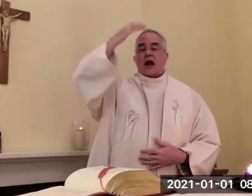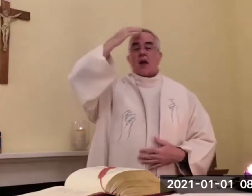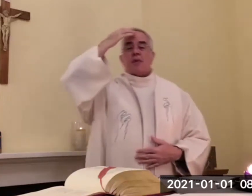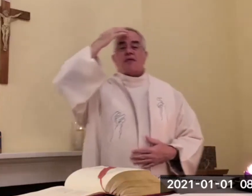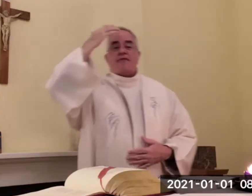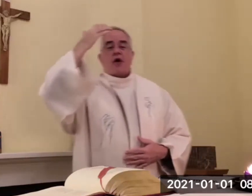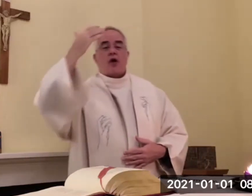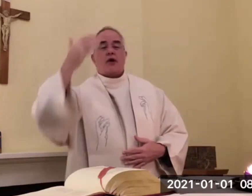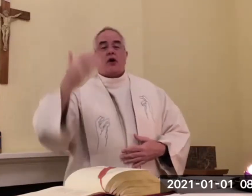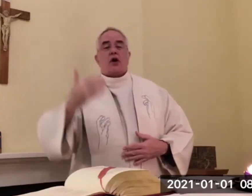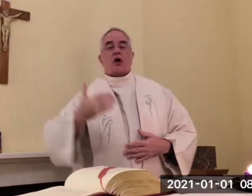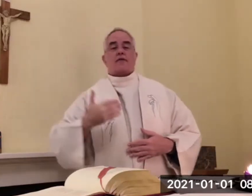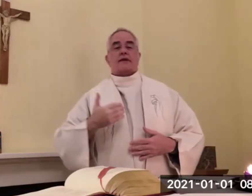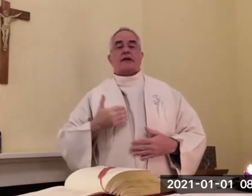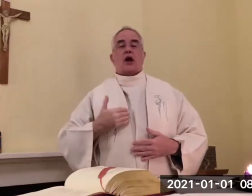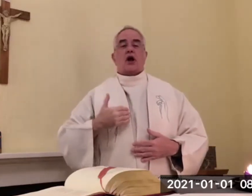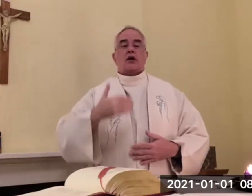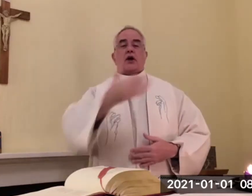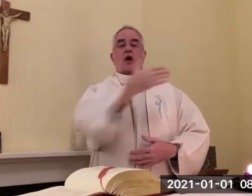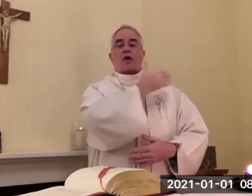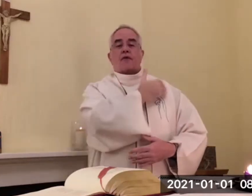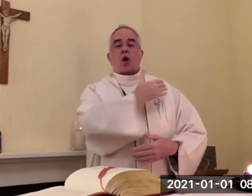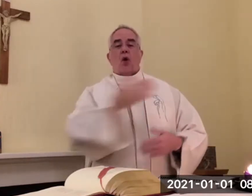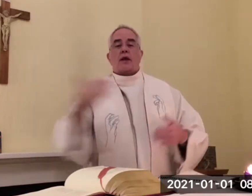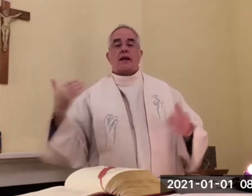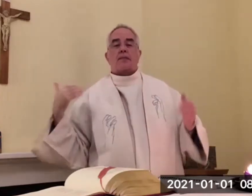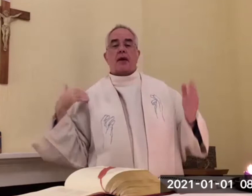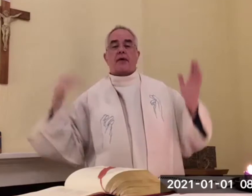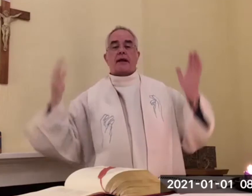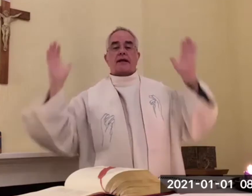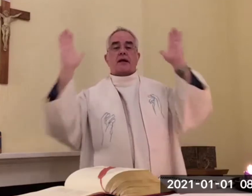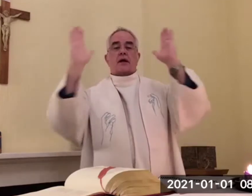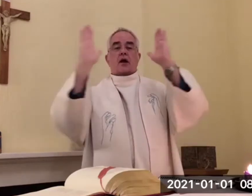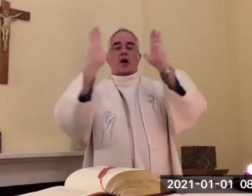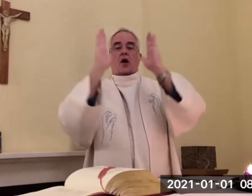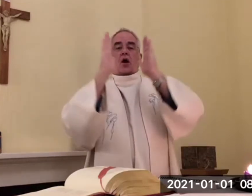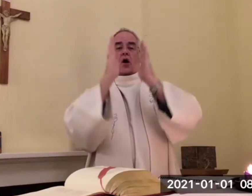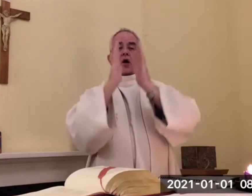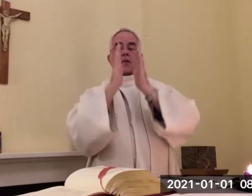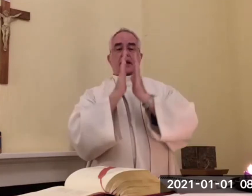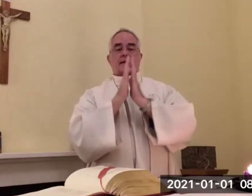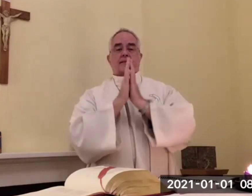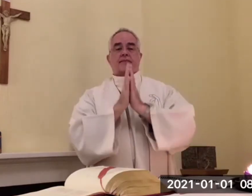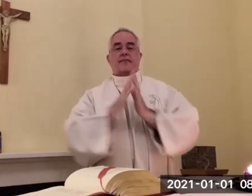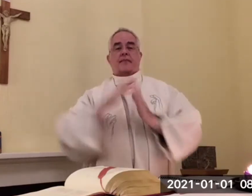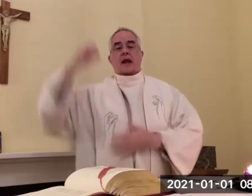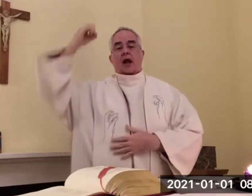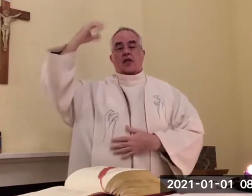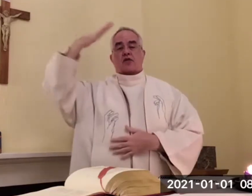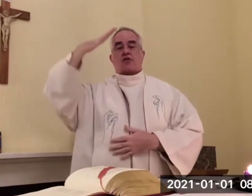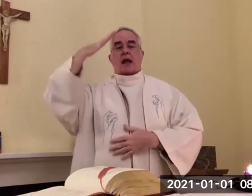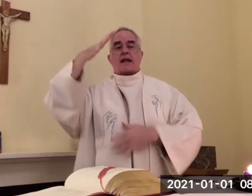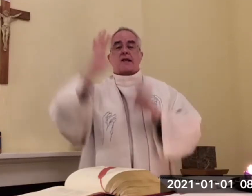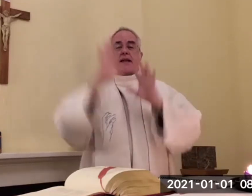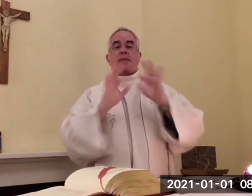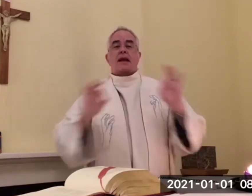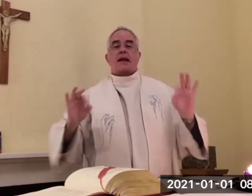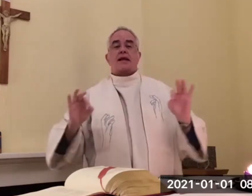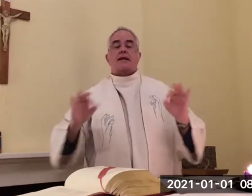In the name of the Father, and of the Son, and of the Holy Spirit. Amen. The grace and peace, the